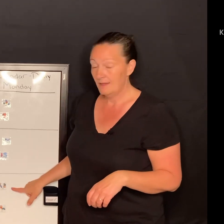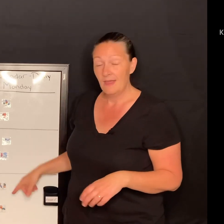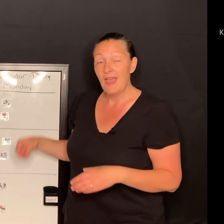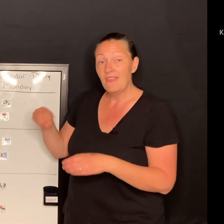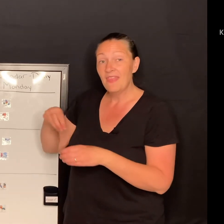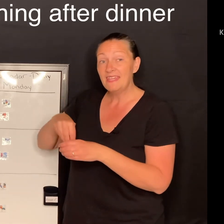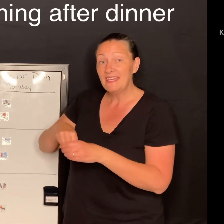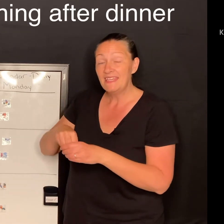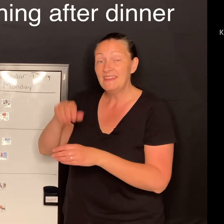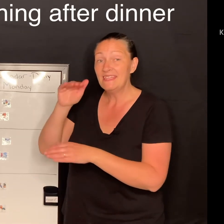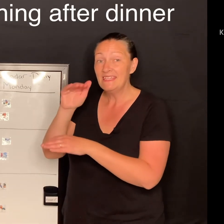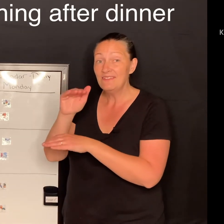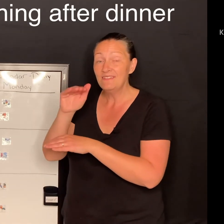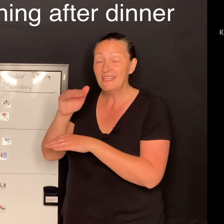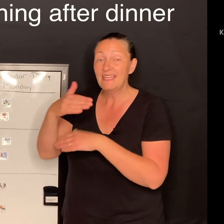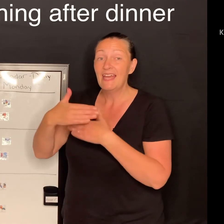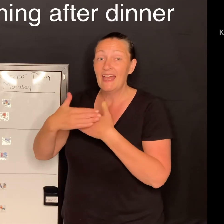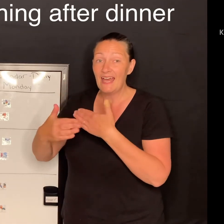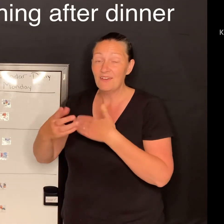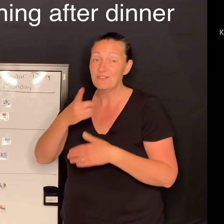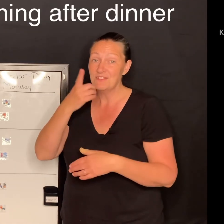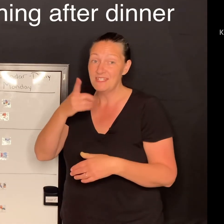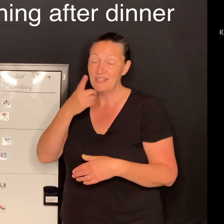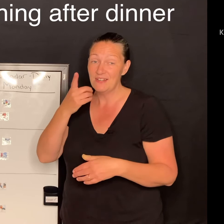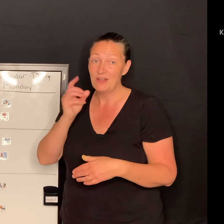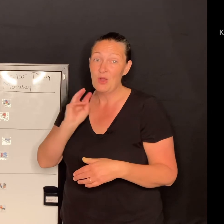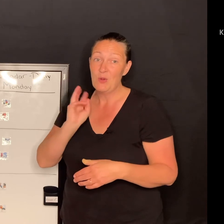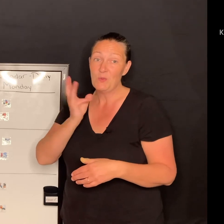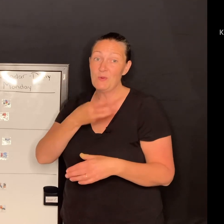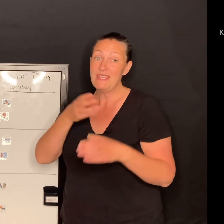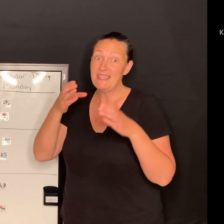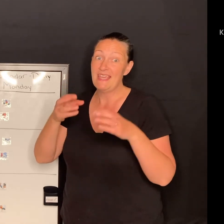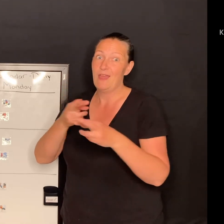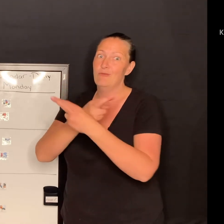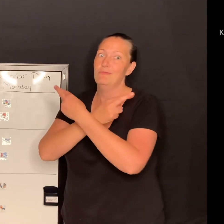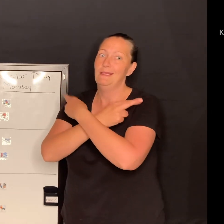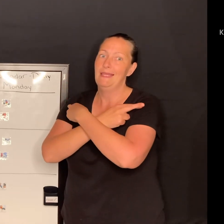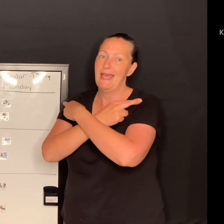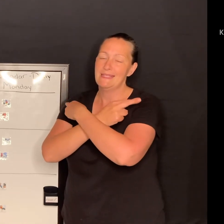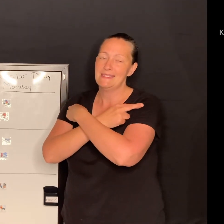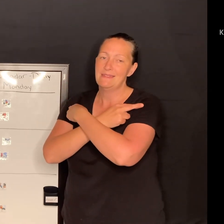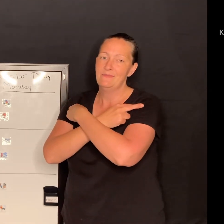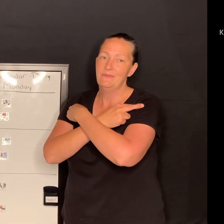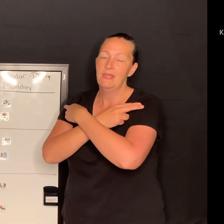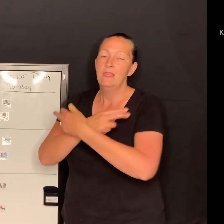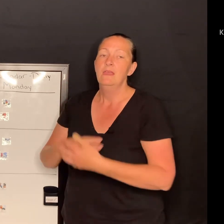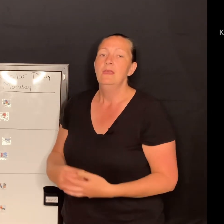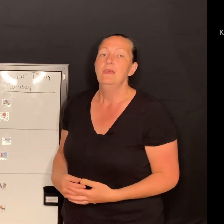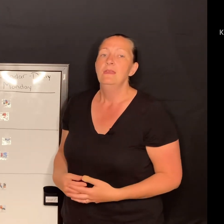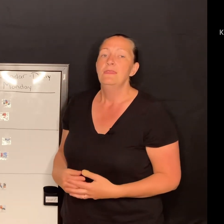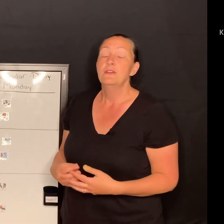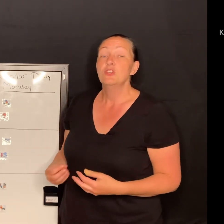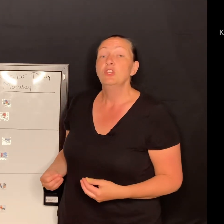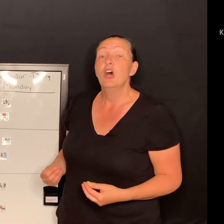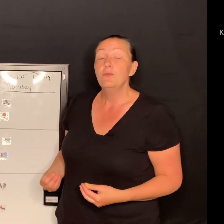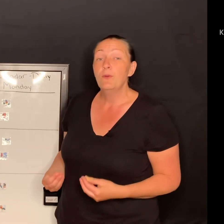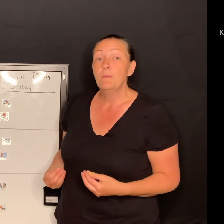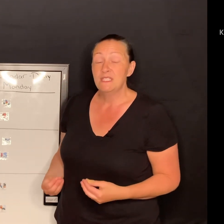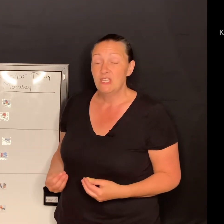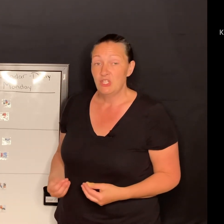And then in the evening, after dinner, we can relax. There's a lot of repetition in